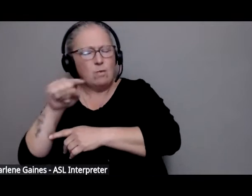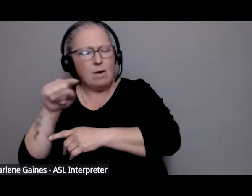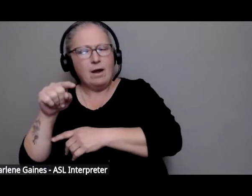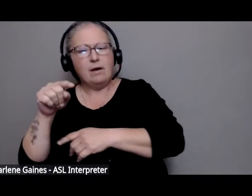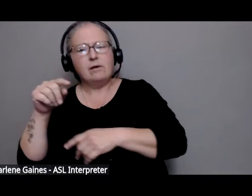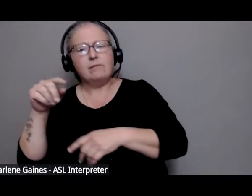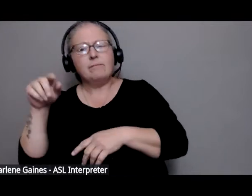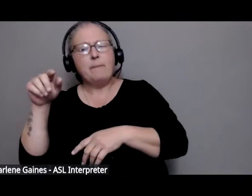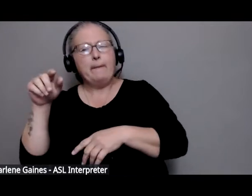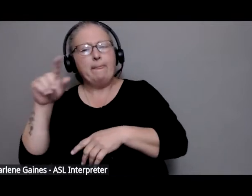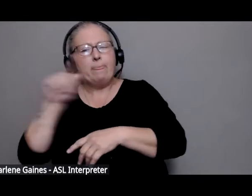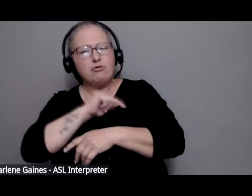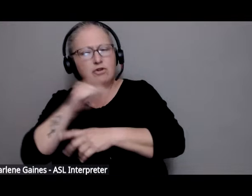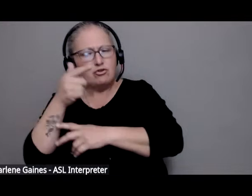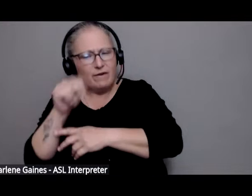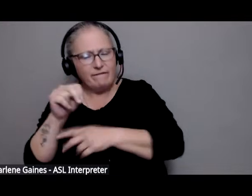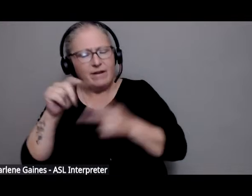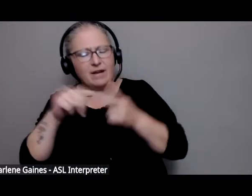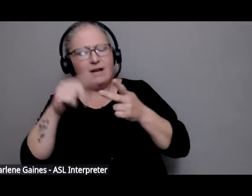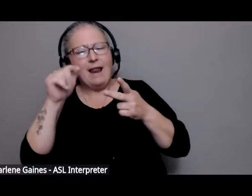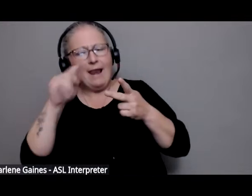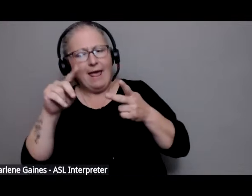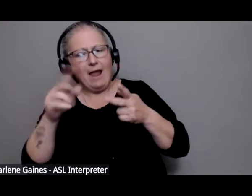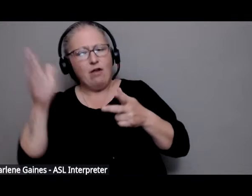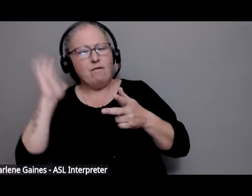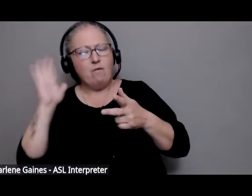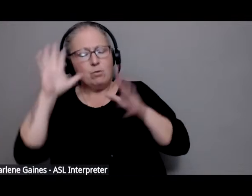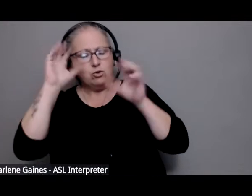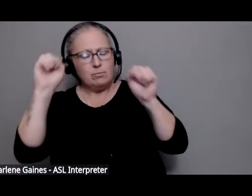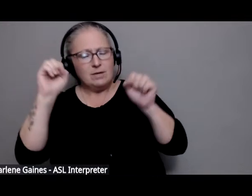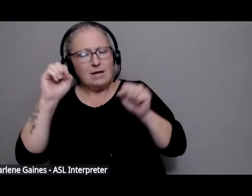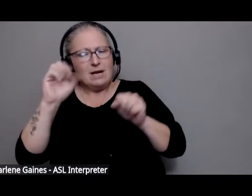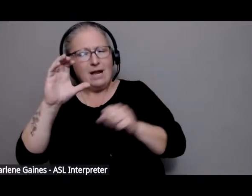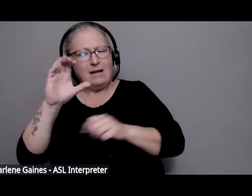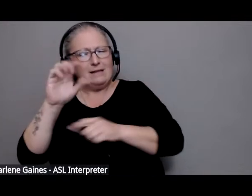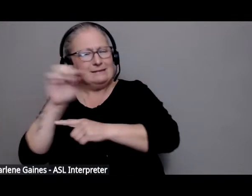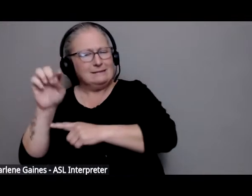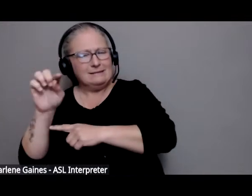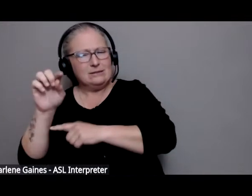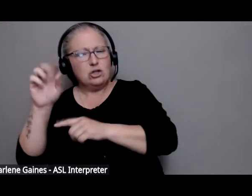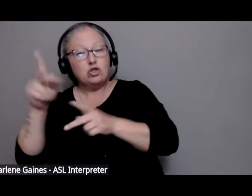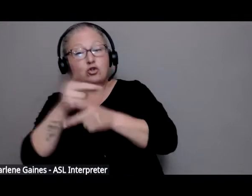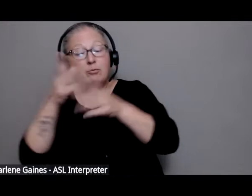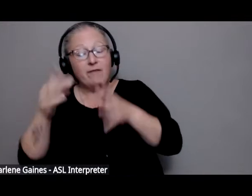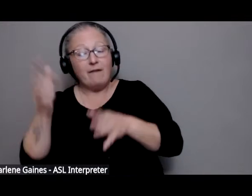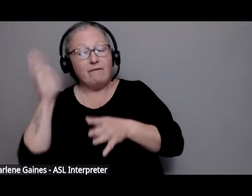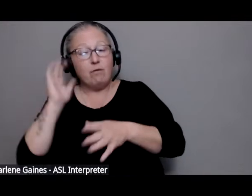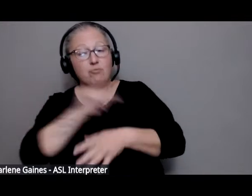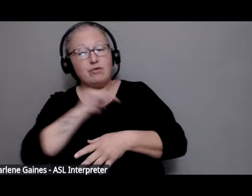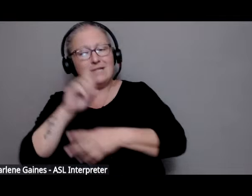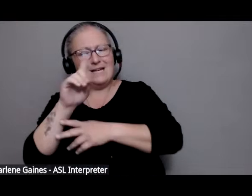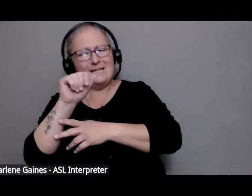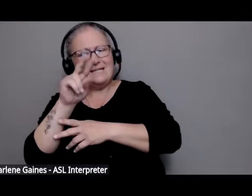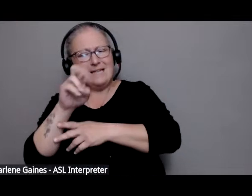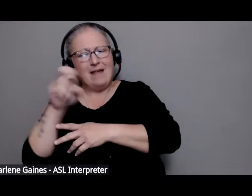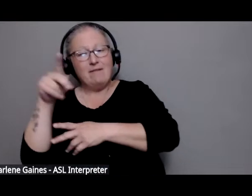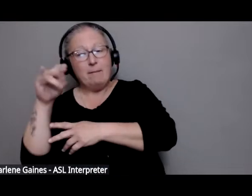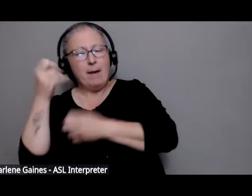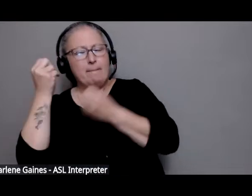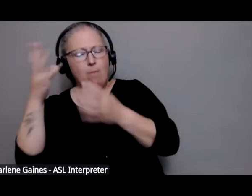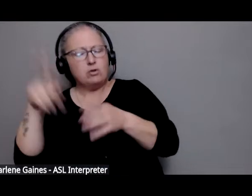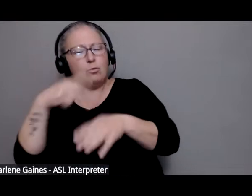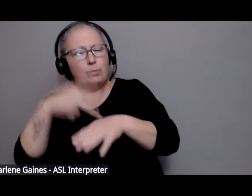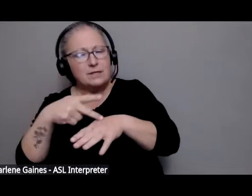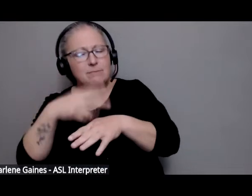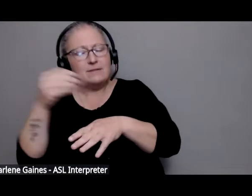Griffin, Trustee Land, former Superintendent Skelly, Supervisor and former Trustee Dave Pine, and multiple principals and